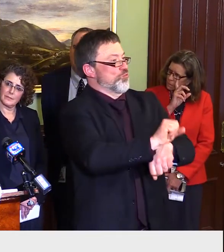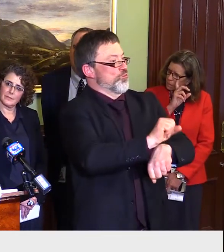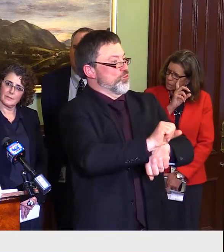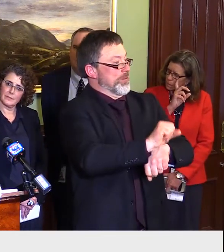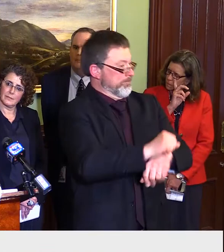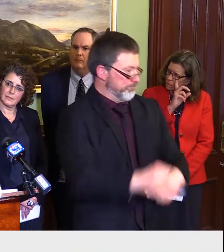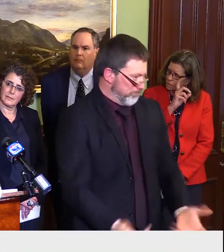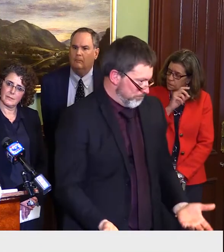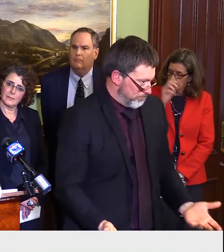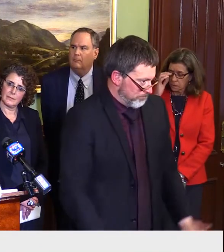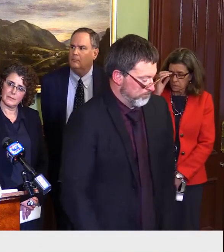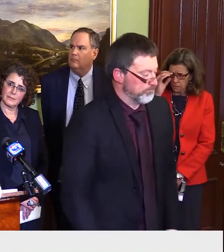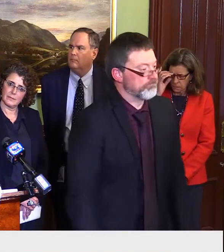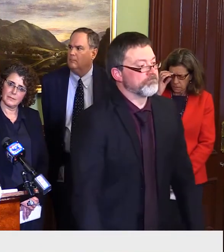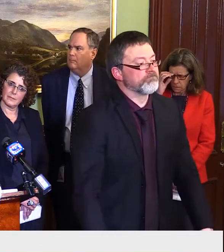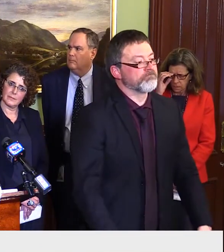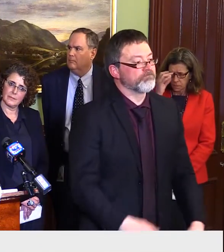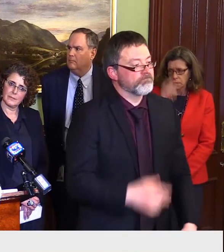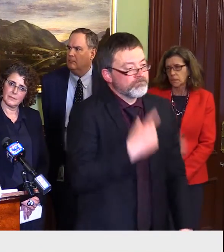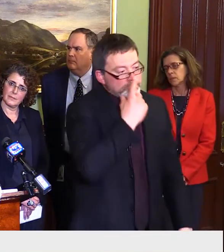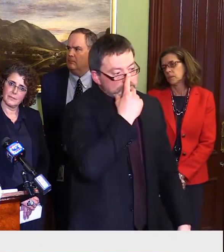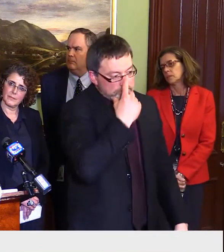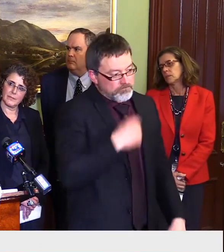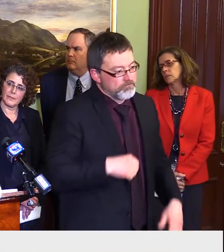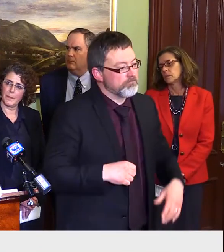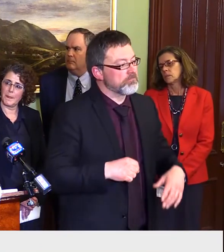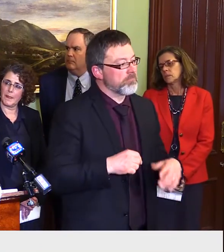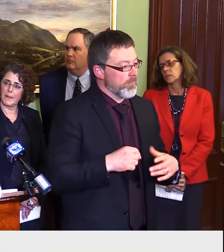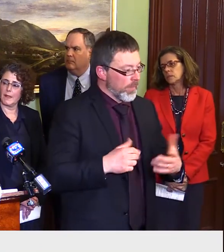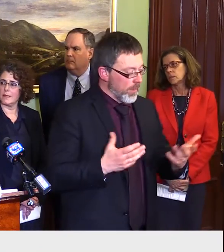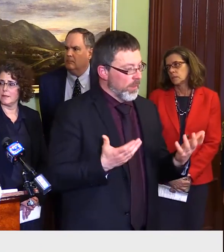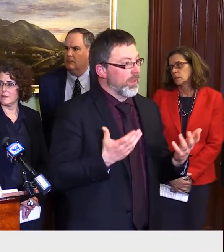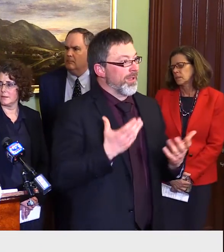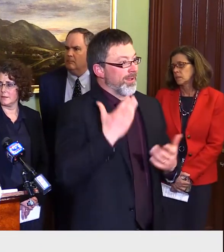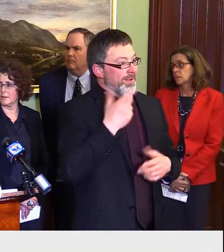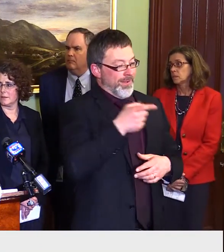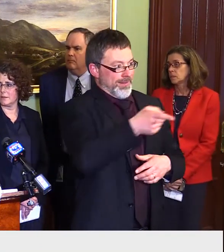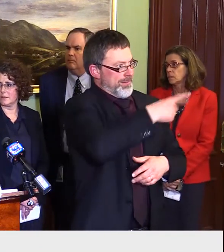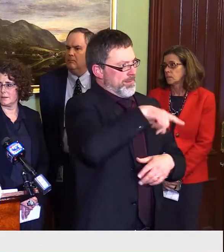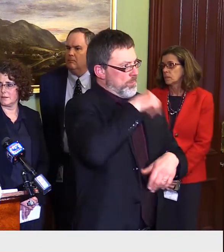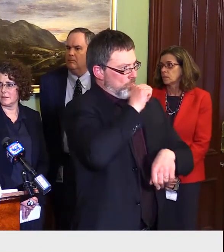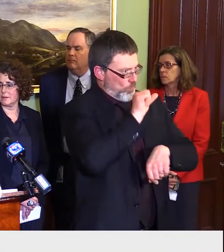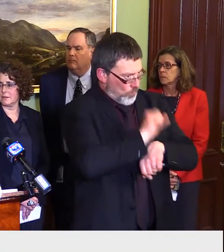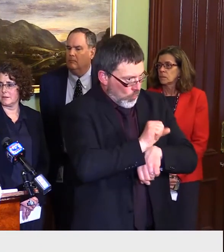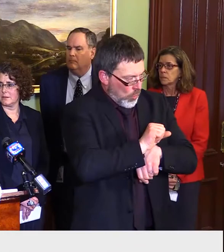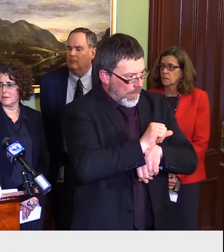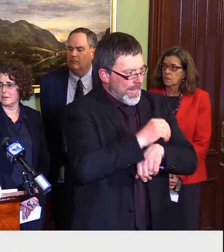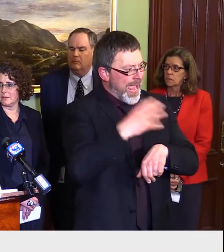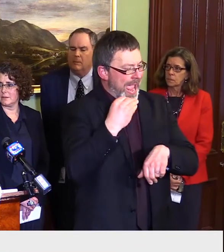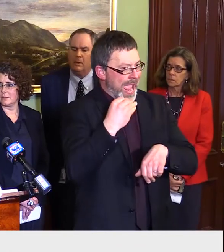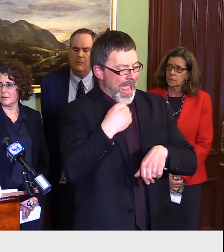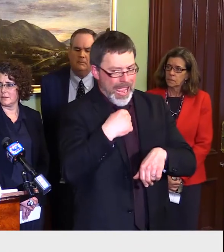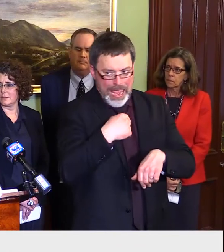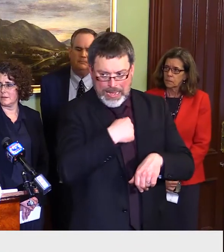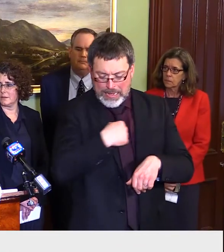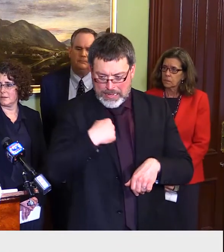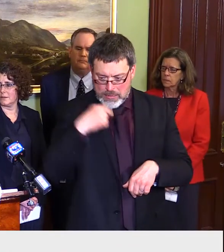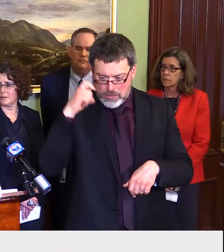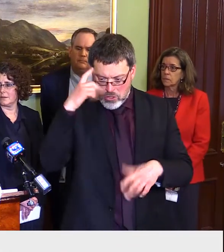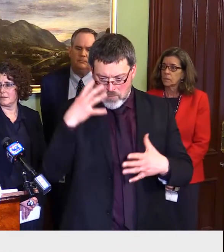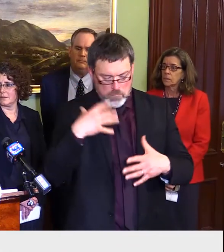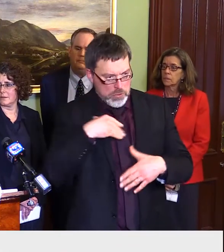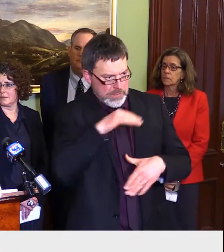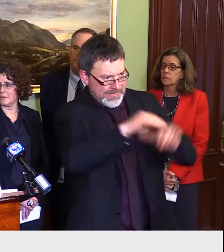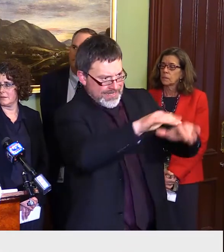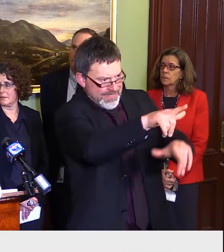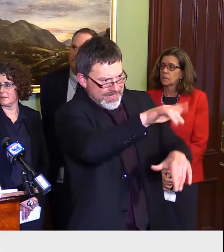ones or family that where they have to take care of them. So we wanted to find a way to accommodate them.